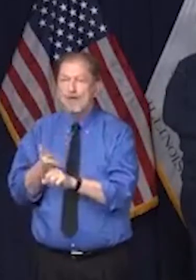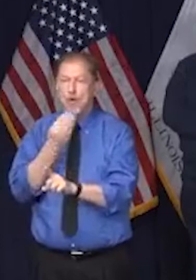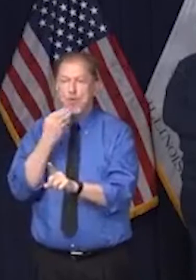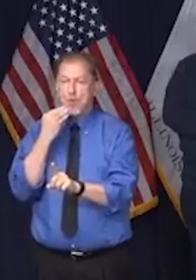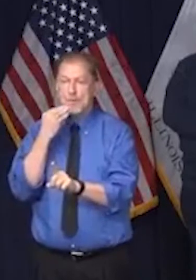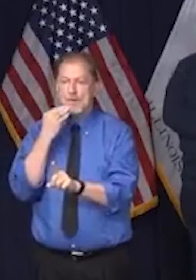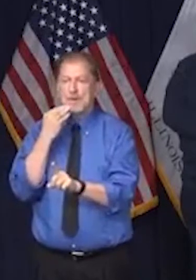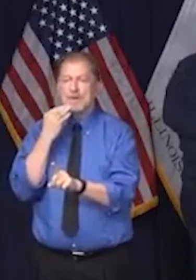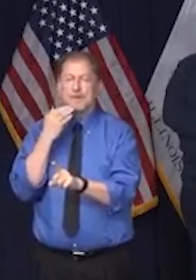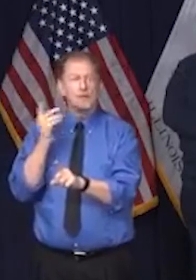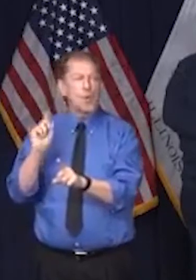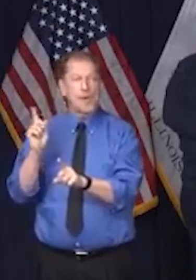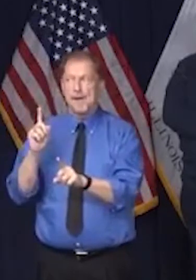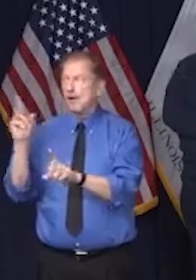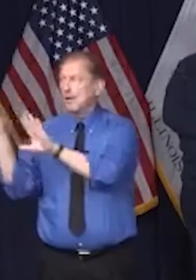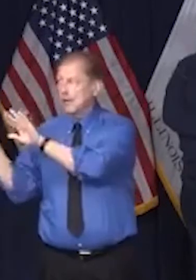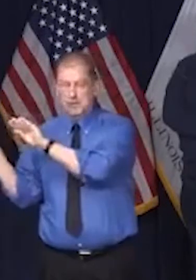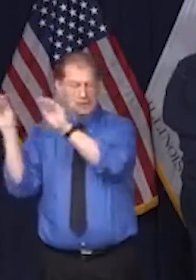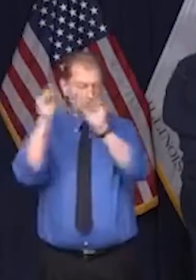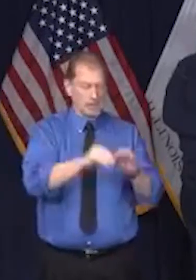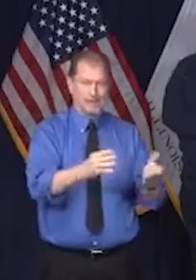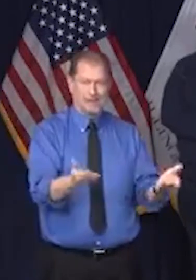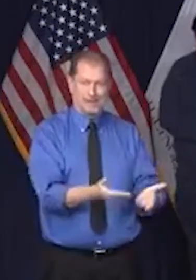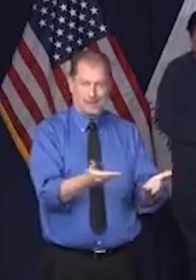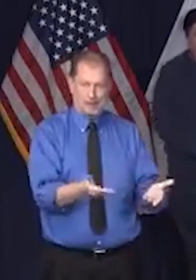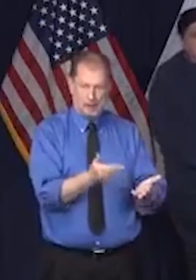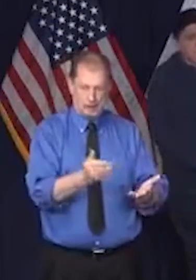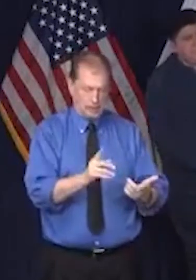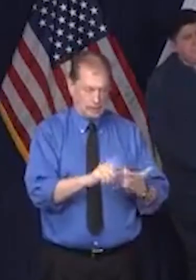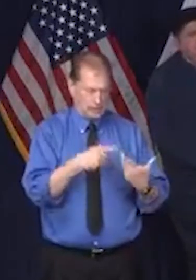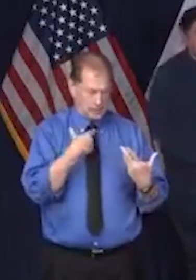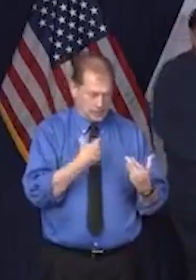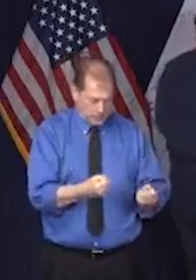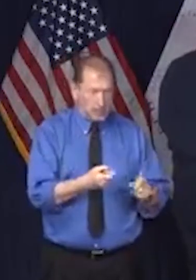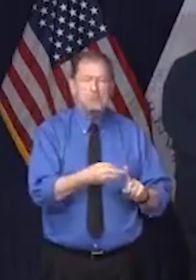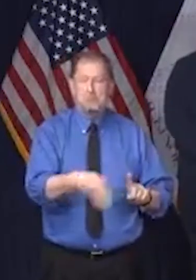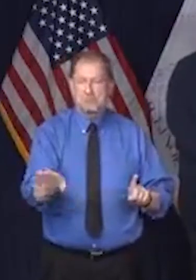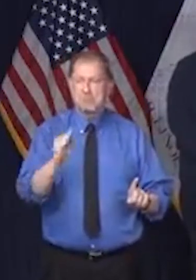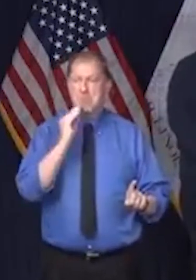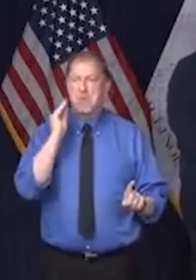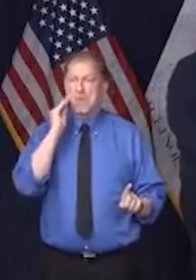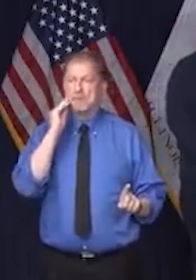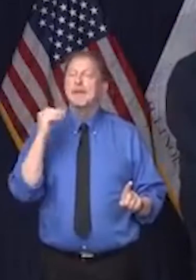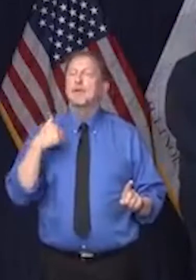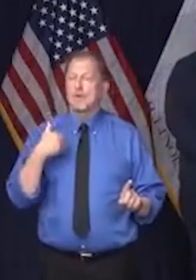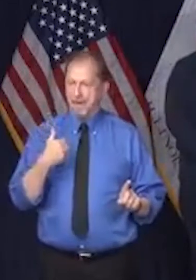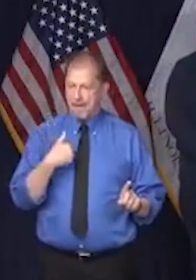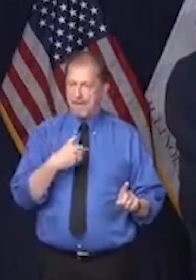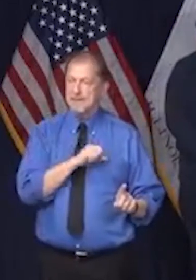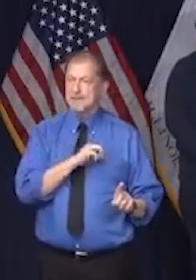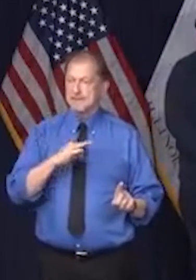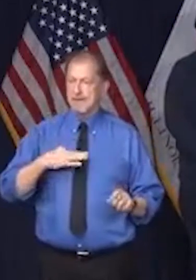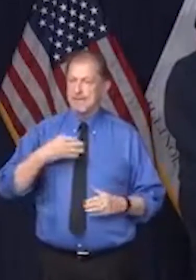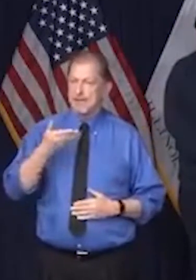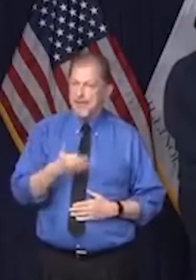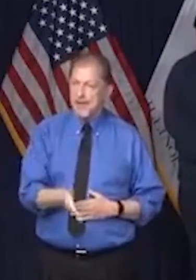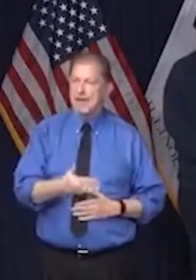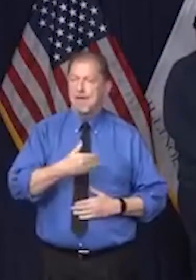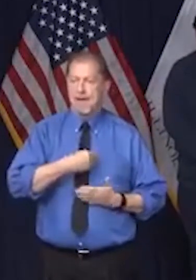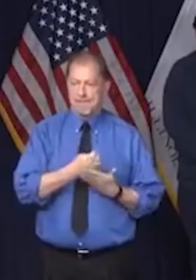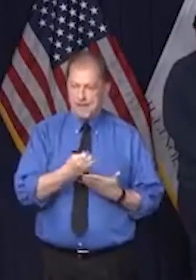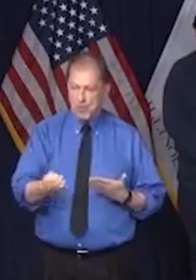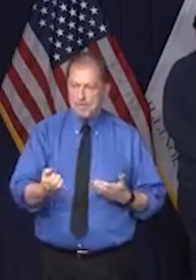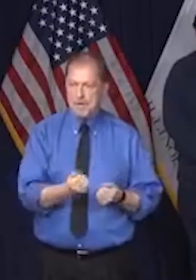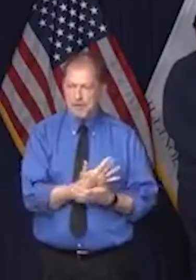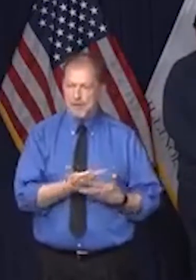so probably won't be extended stays, but we have the staff and we have the personnel and we have all the equipment to treat them there